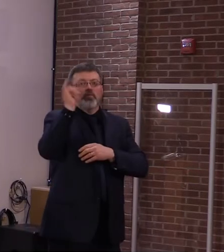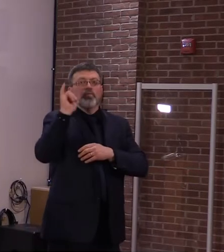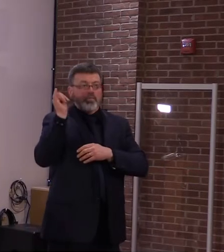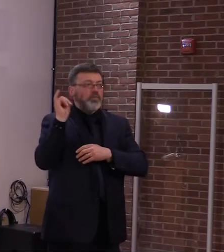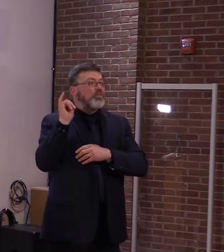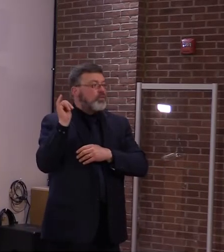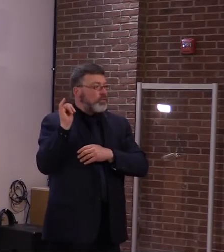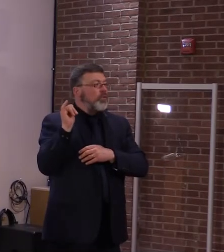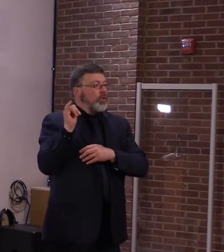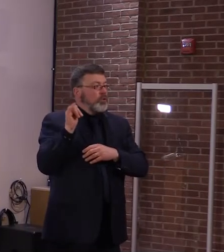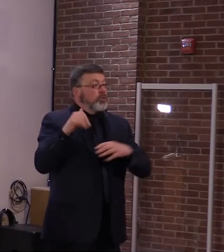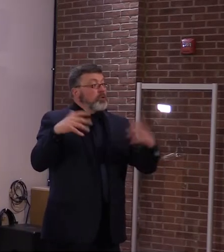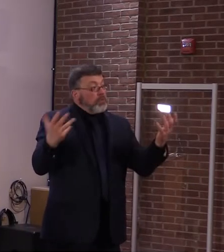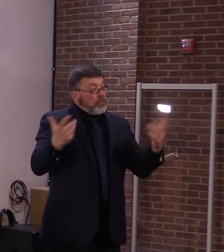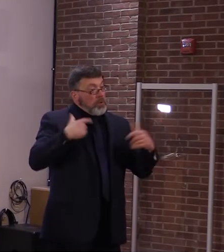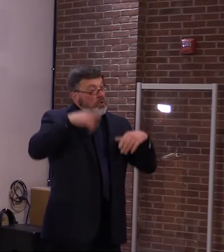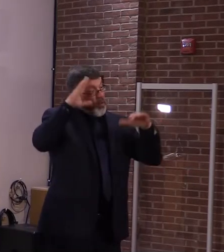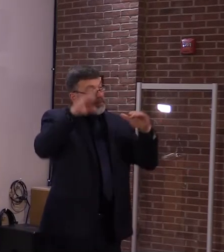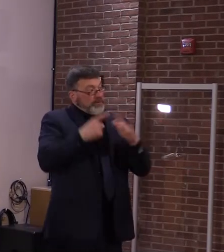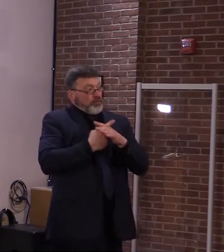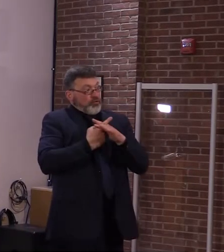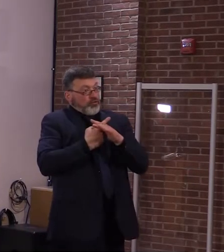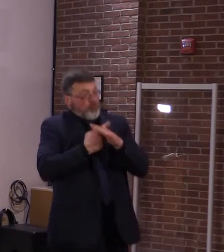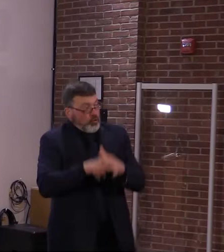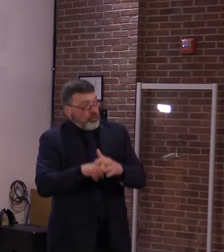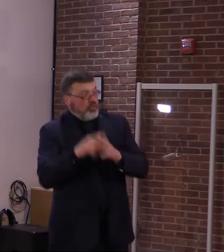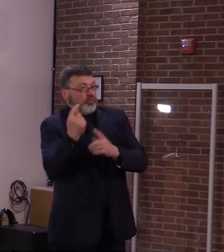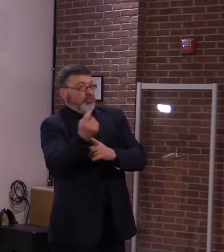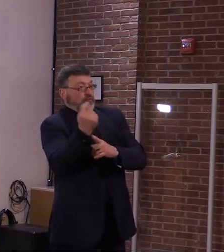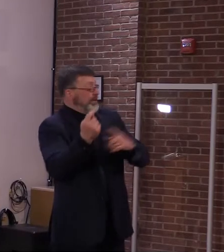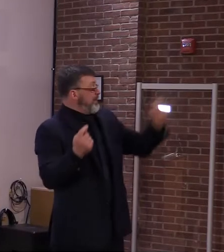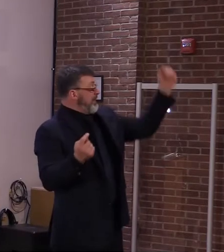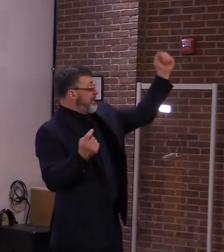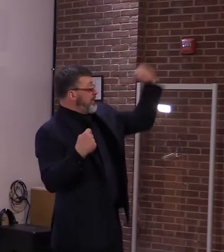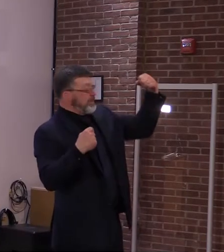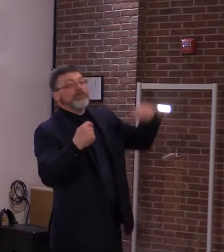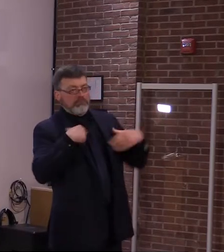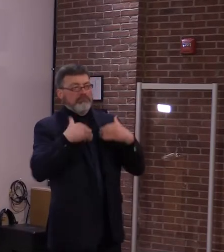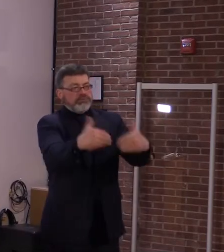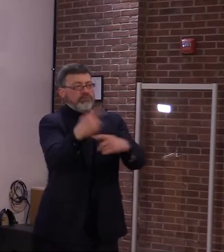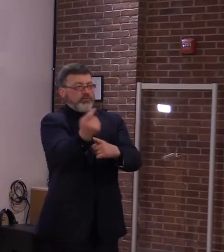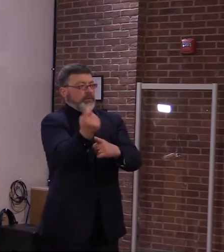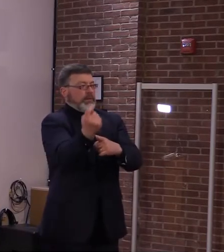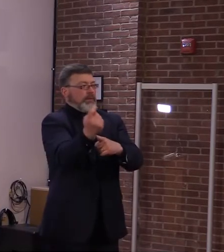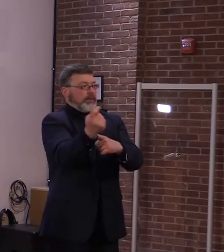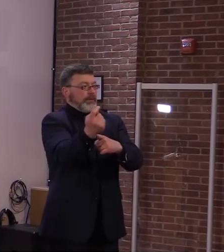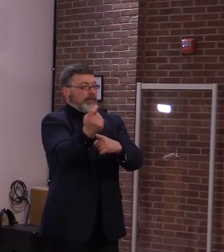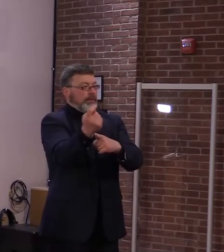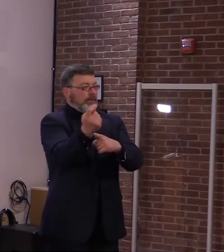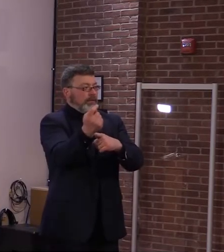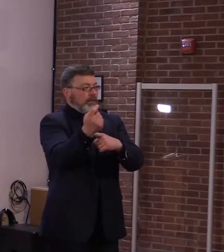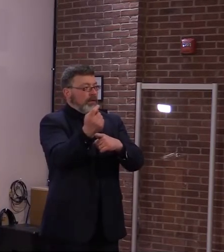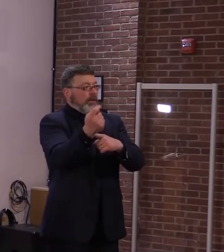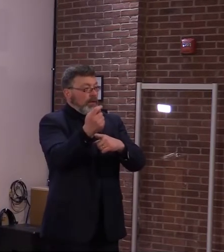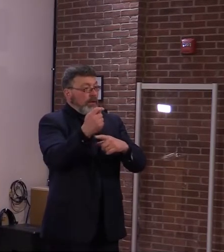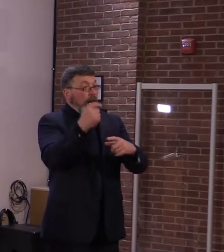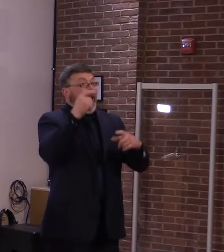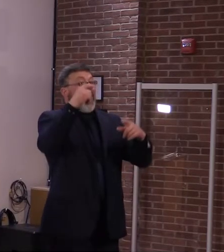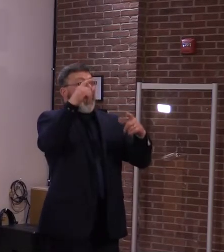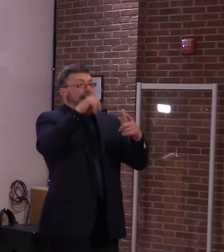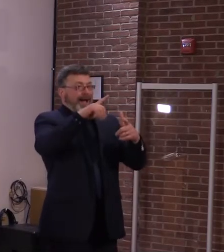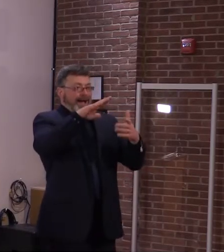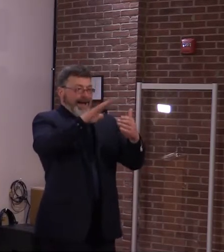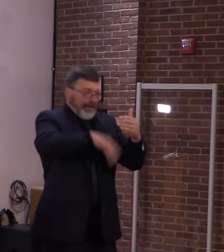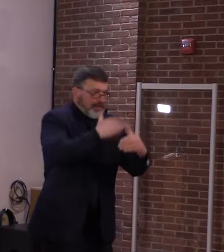lot of it will rely on what we do in the future, will rely on what they tell us on Tuesday. So when we have our White House call on